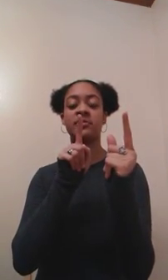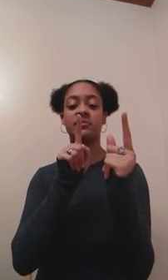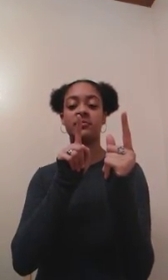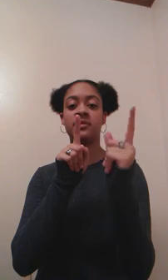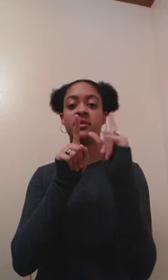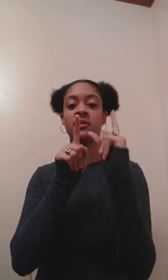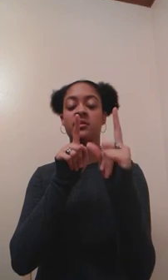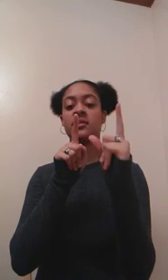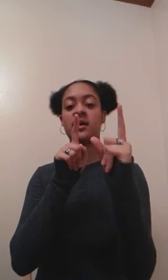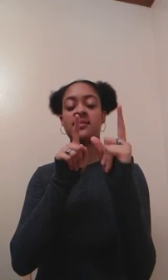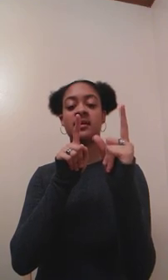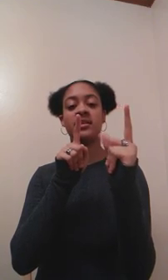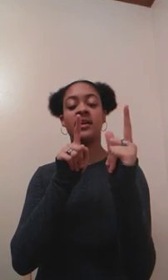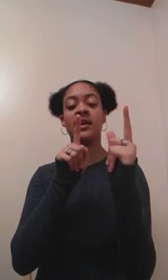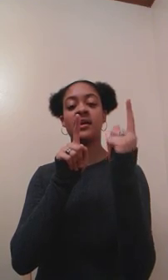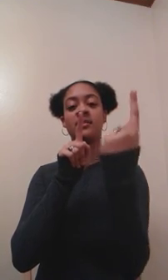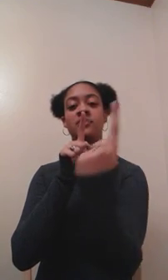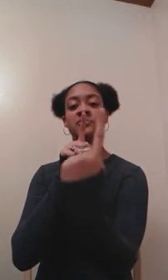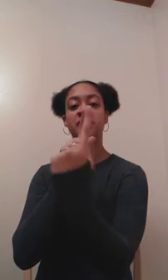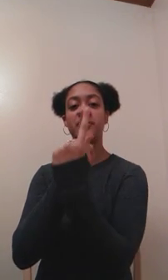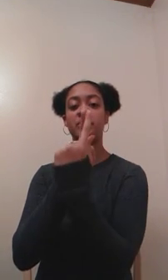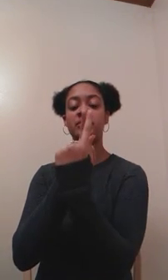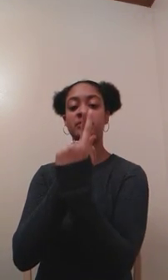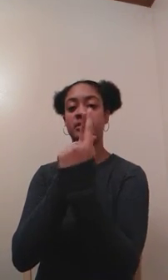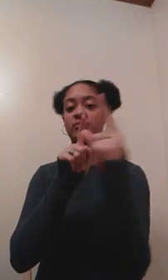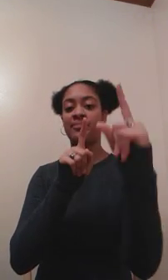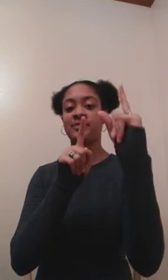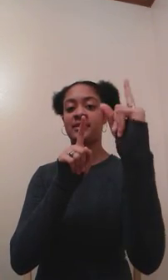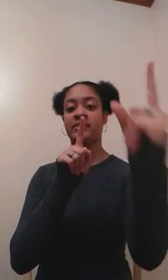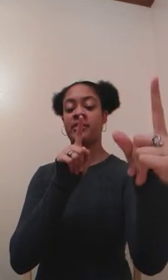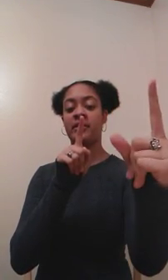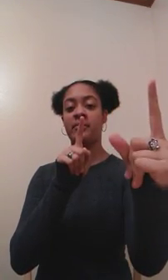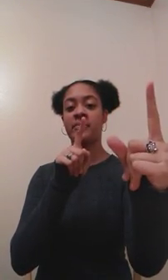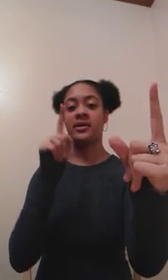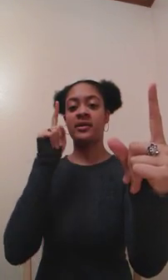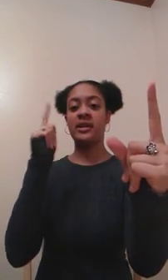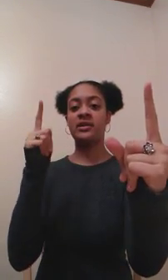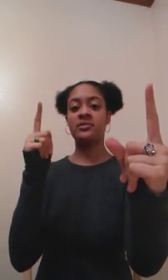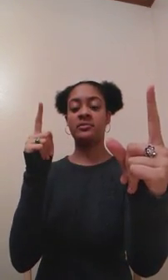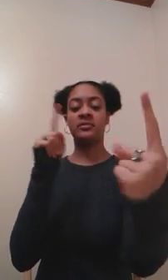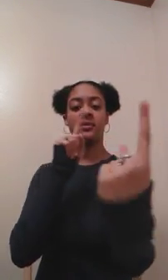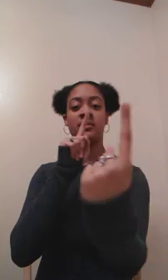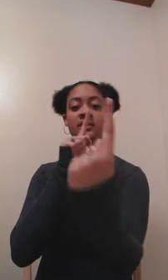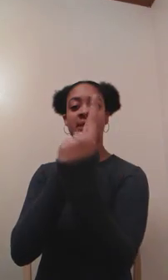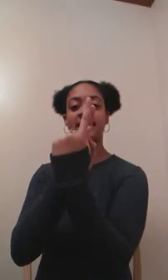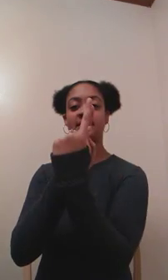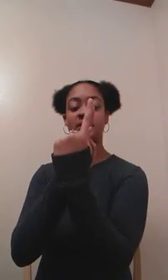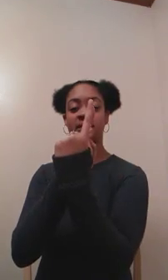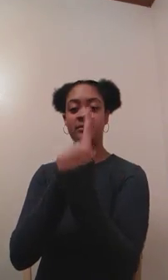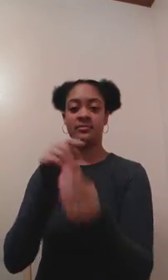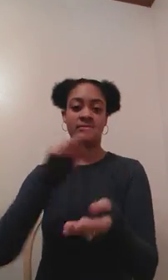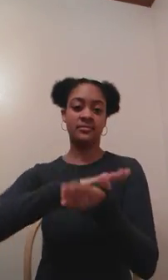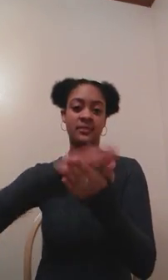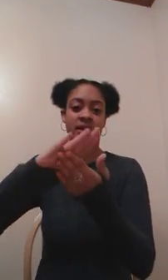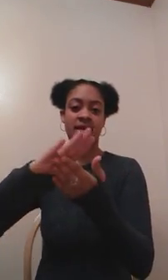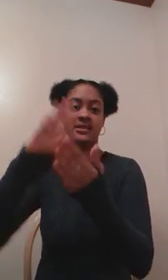you. Your non-dominant hand closer to the other person to represent them and you. Nice to meet you.